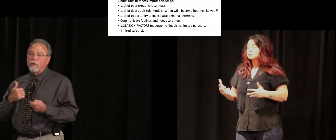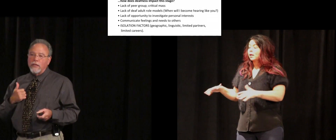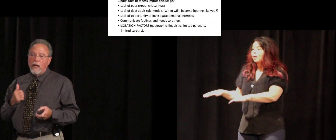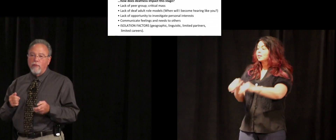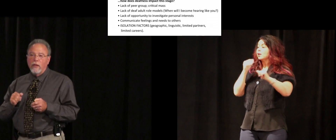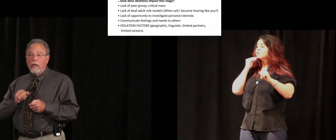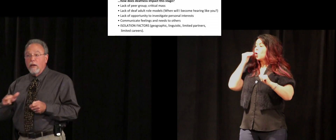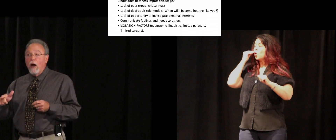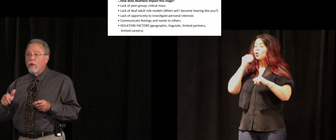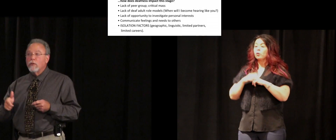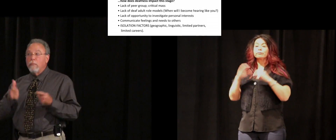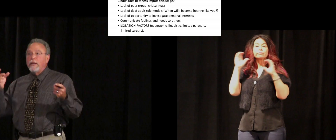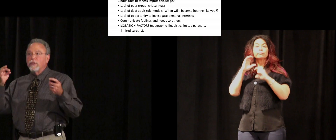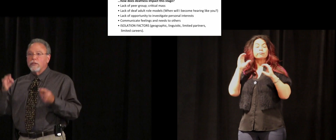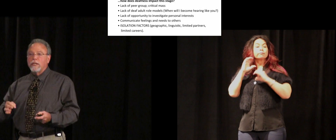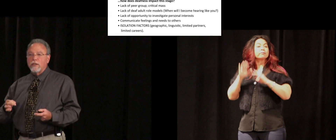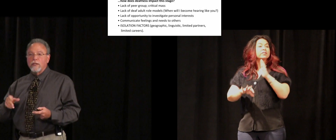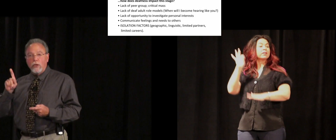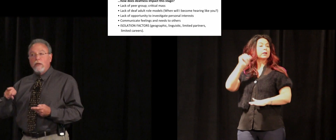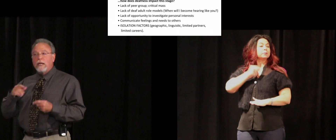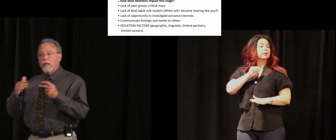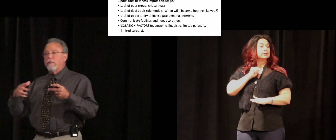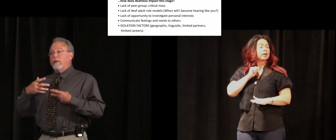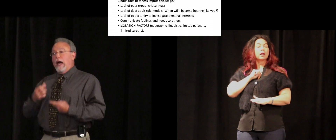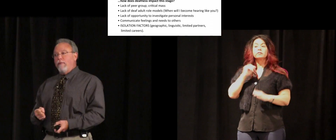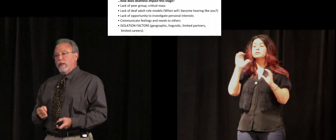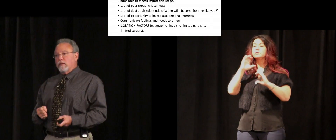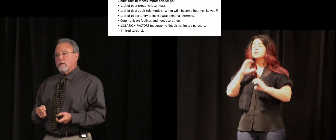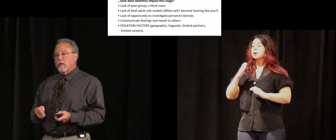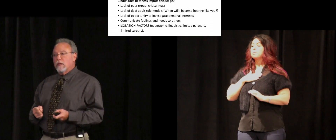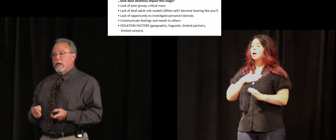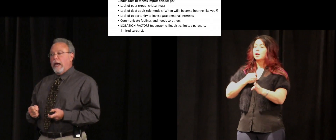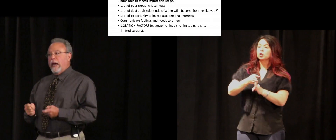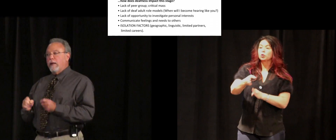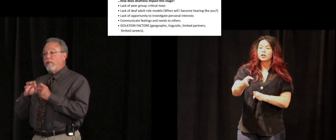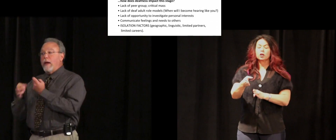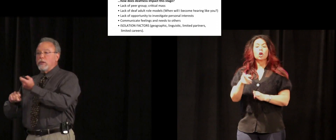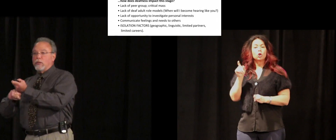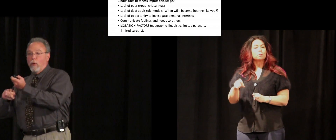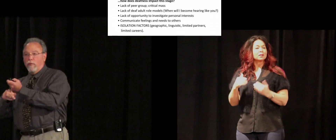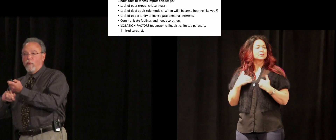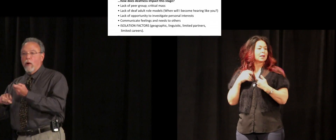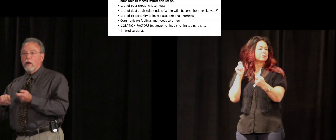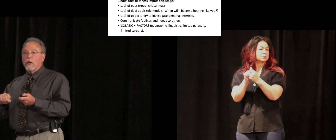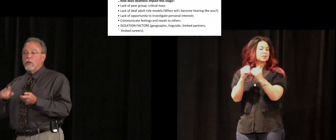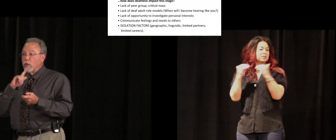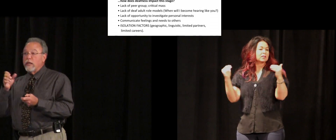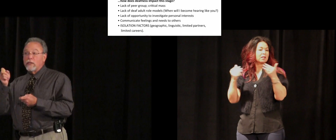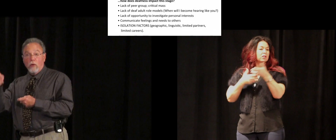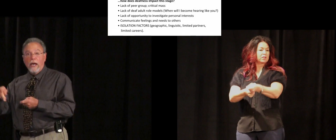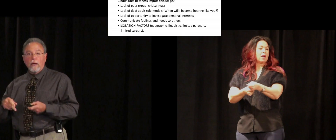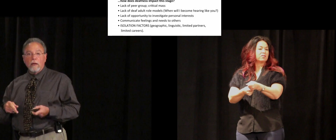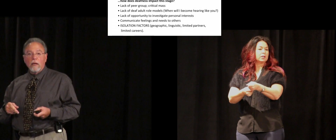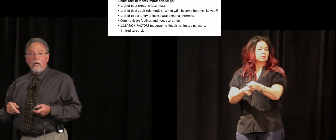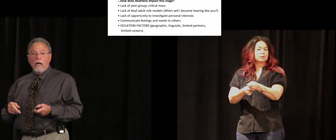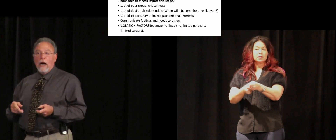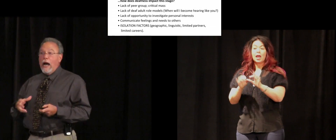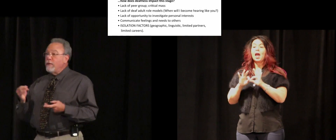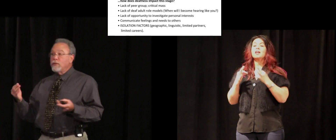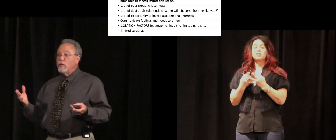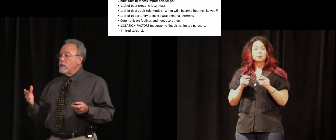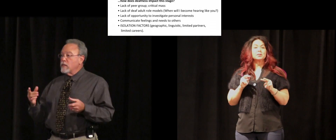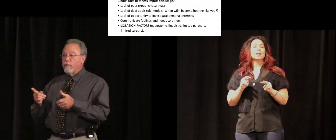is this a challenge? Why is dropping your kid off so hard? I had 20 years of experience doing